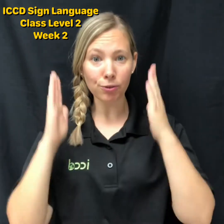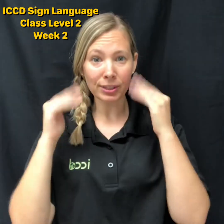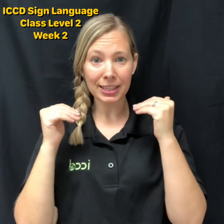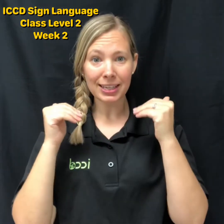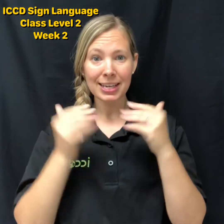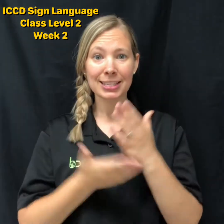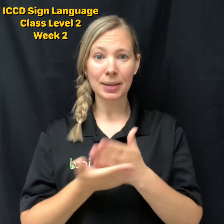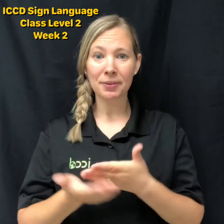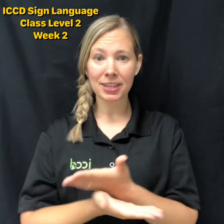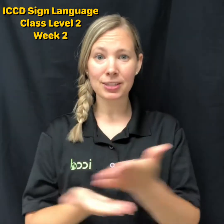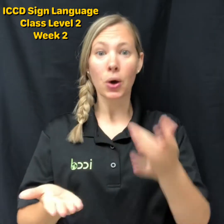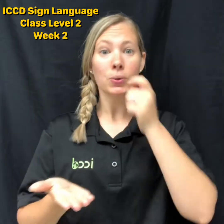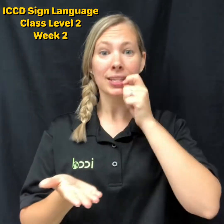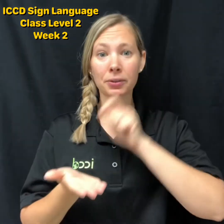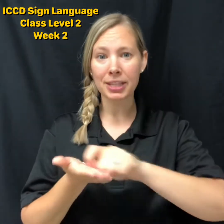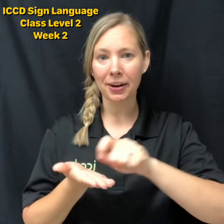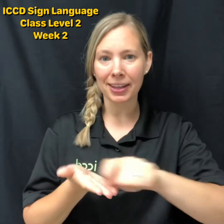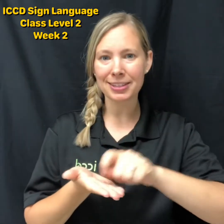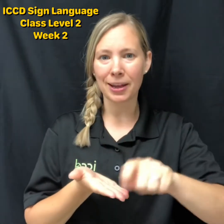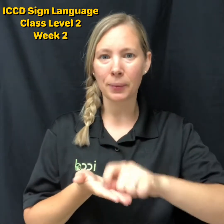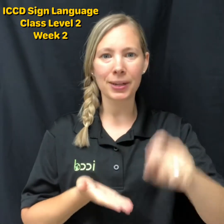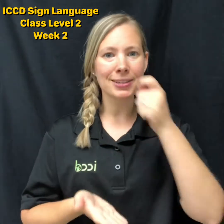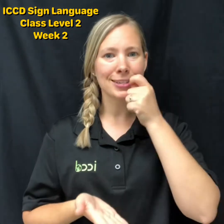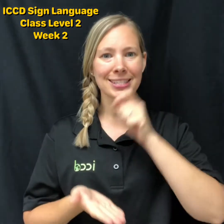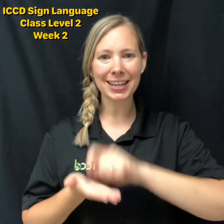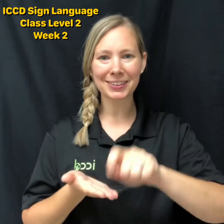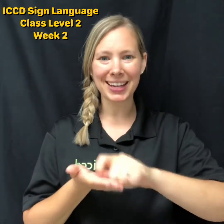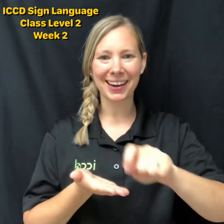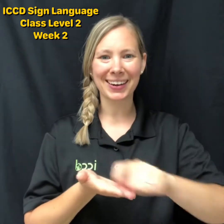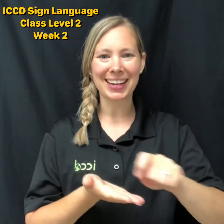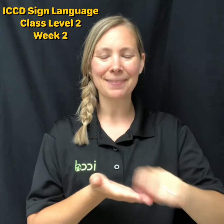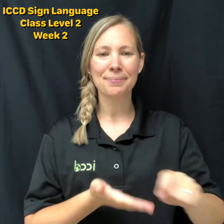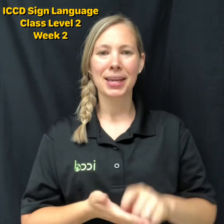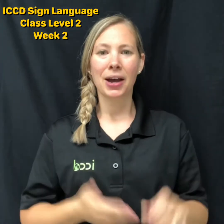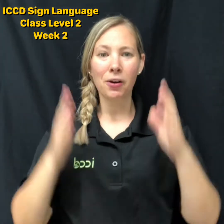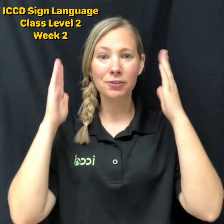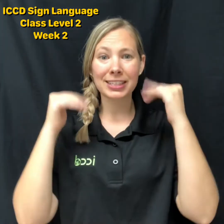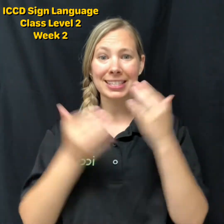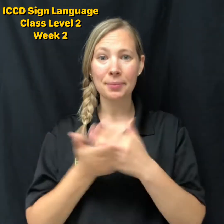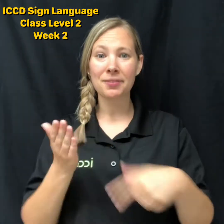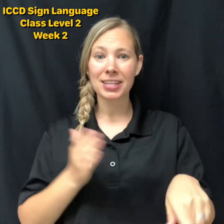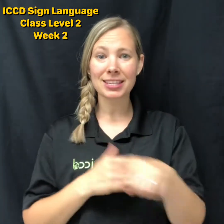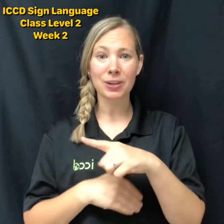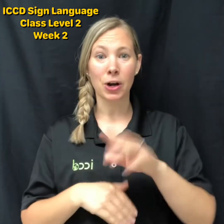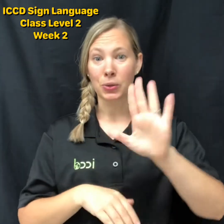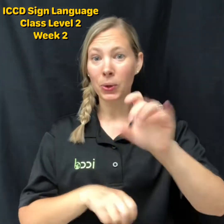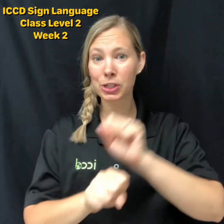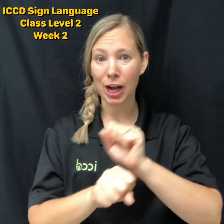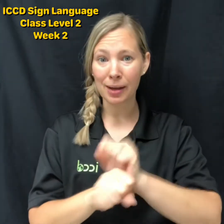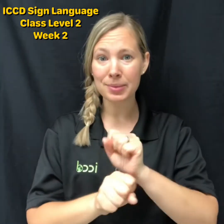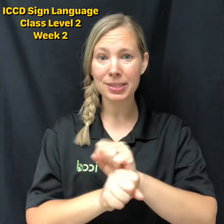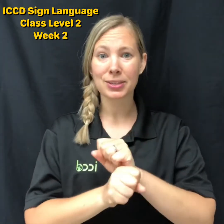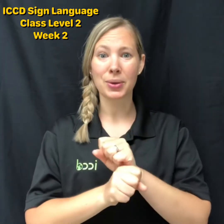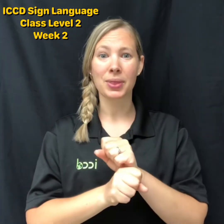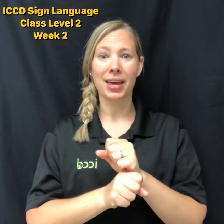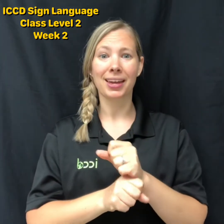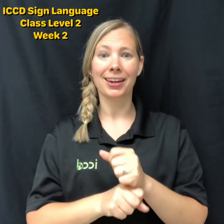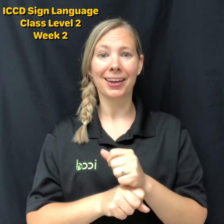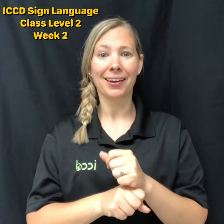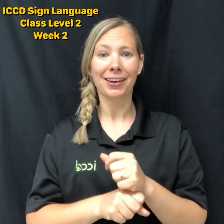hopefully some of these, secretary, that's another one, secretary. Hopefully some of these are your jobs so that they